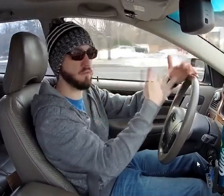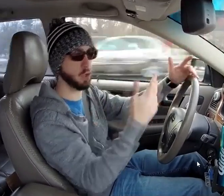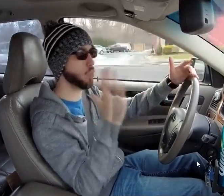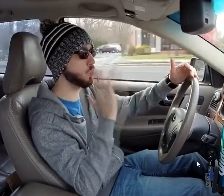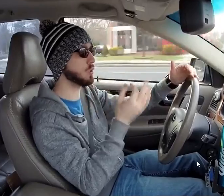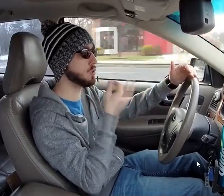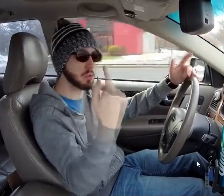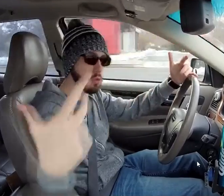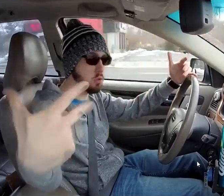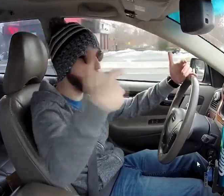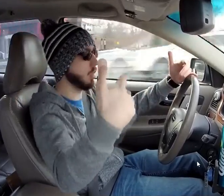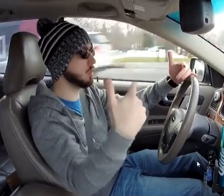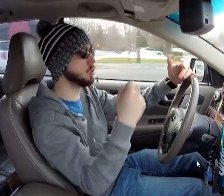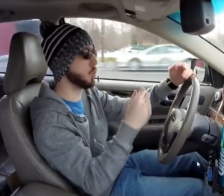because a cop could pull you over.